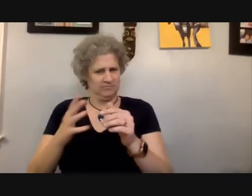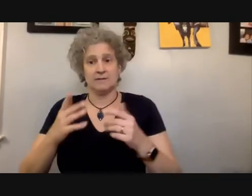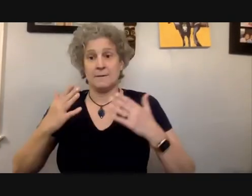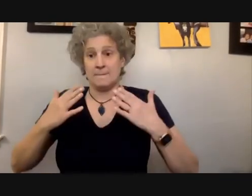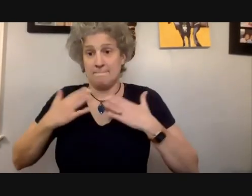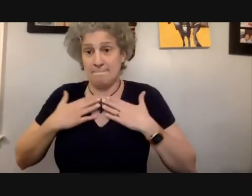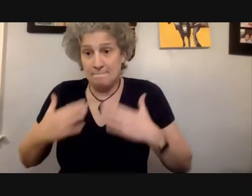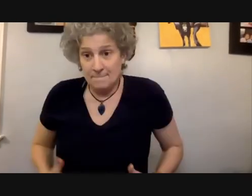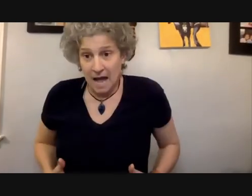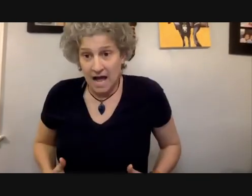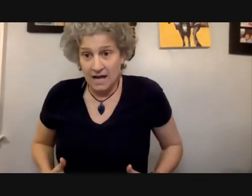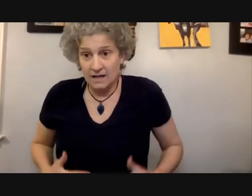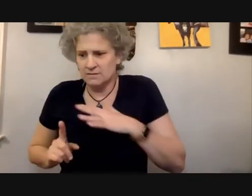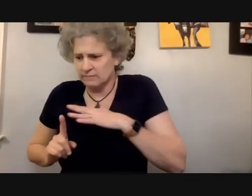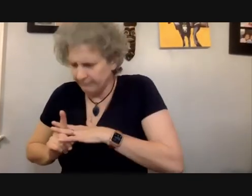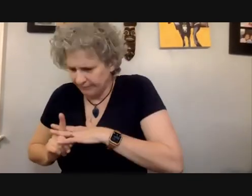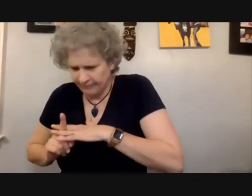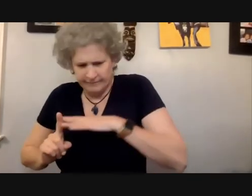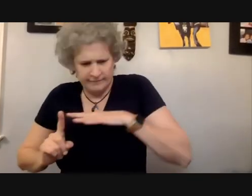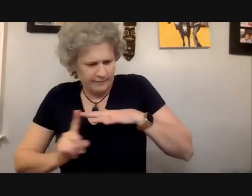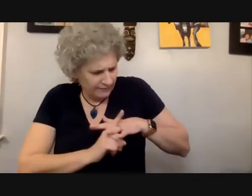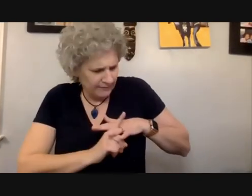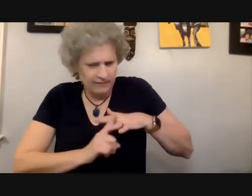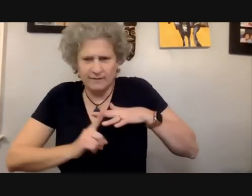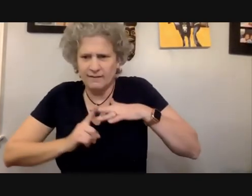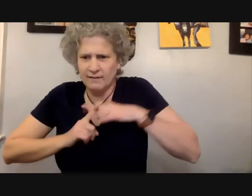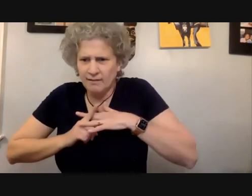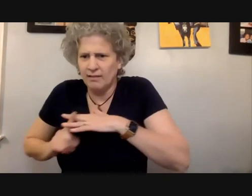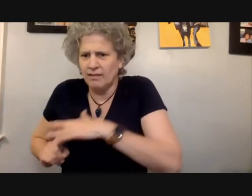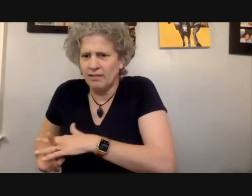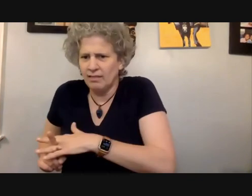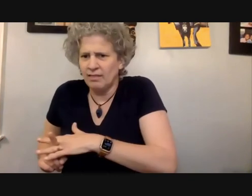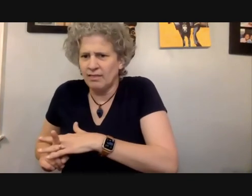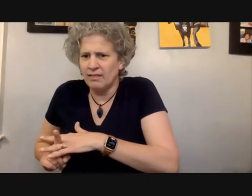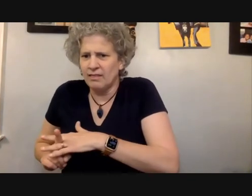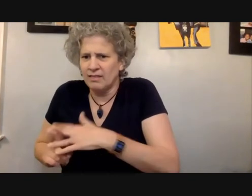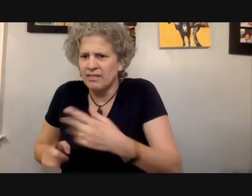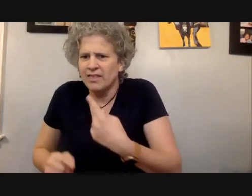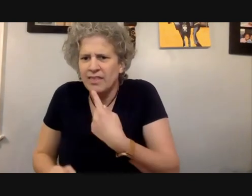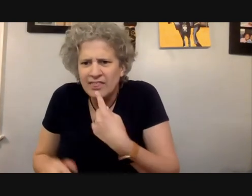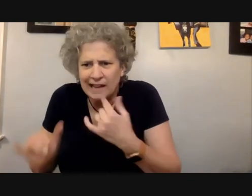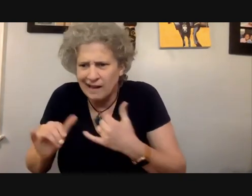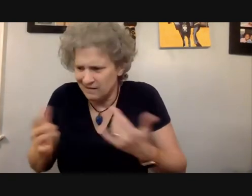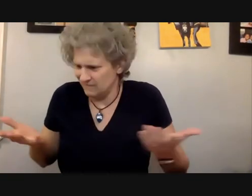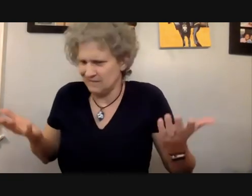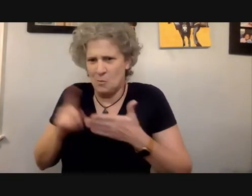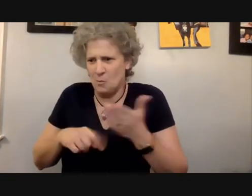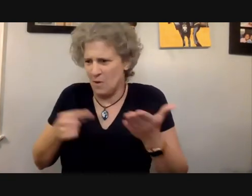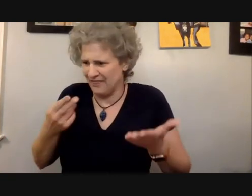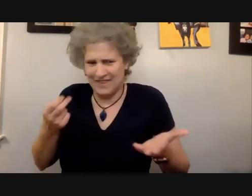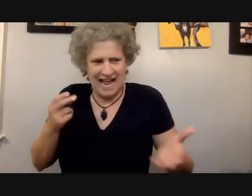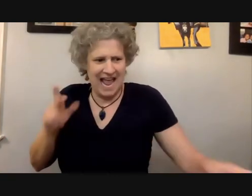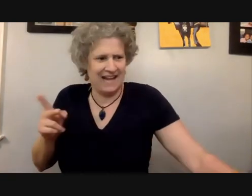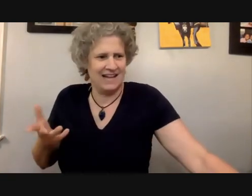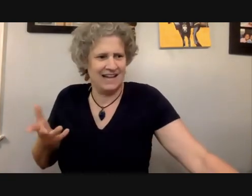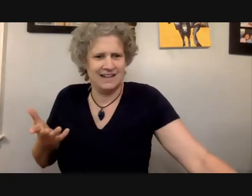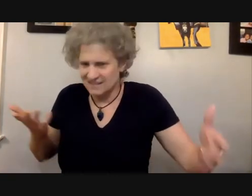show you a little bit. So I'm going to do this a little slower. So signs for body, and then this indicates things coming